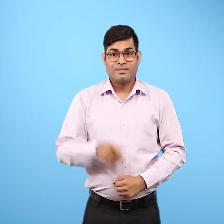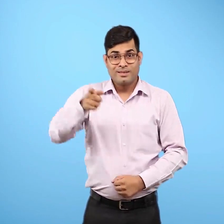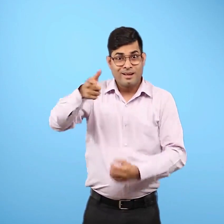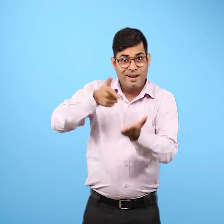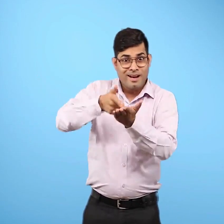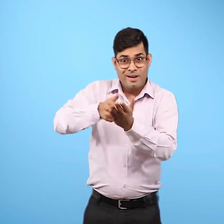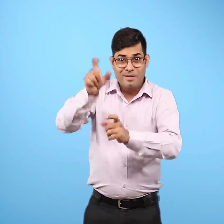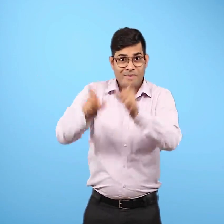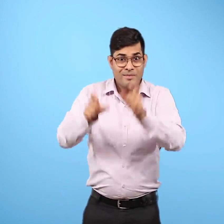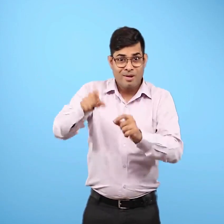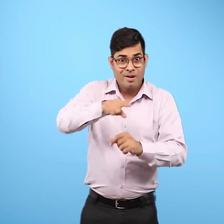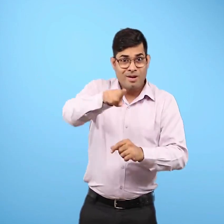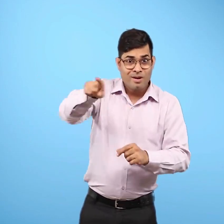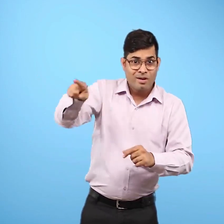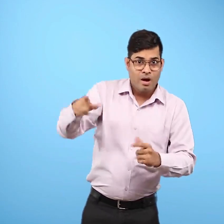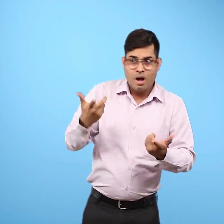Many farmers were unhappy.